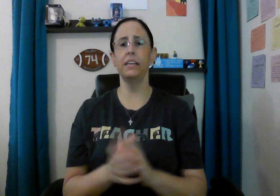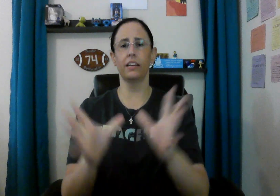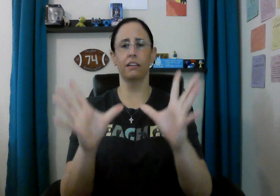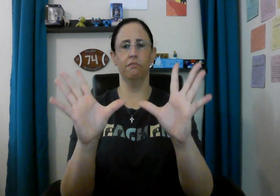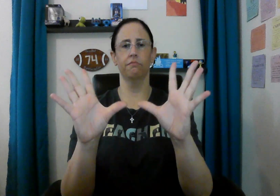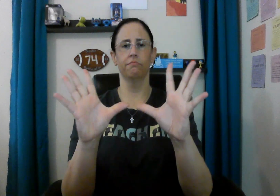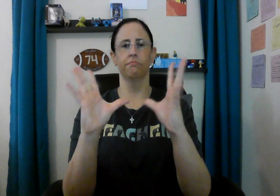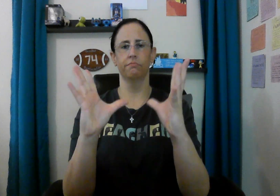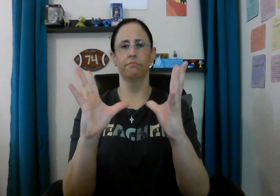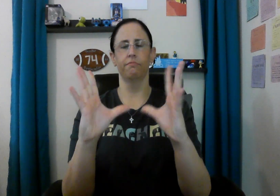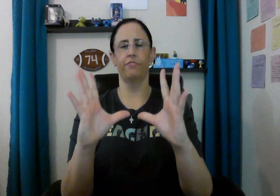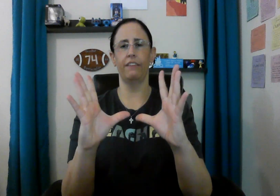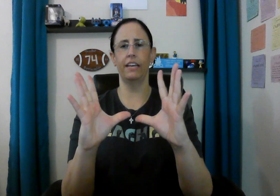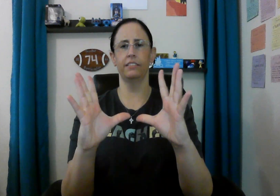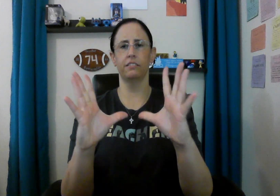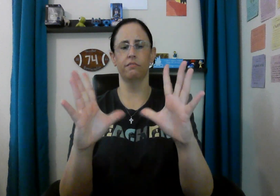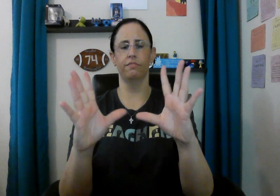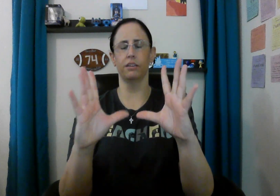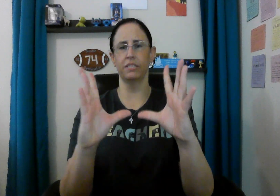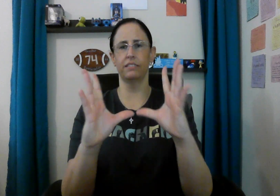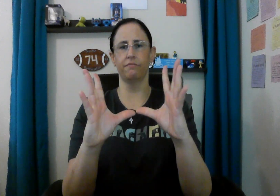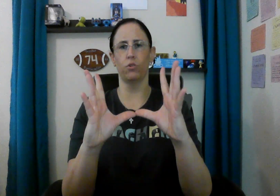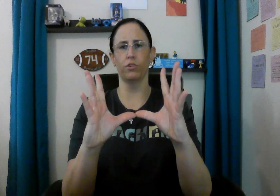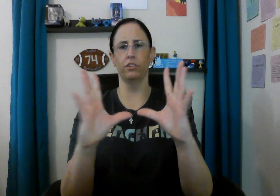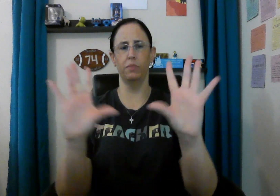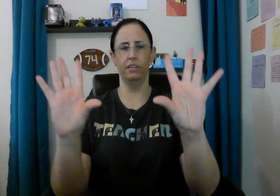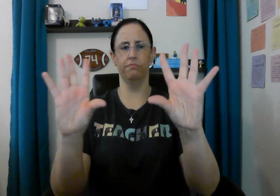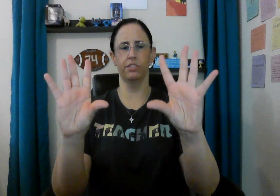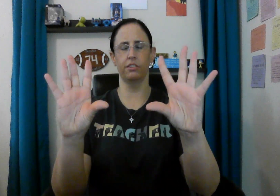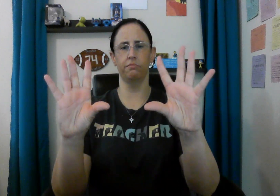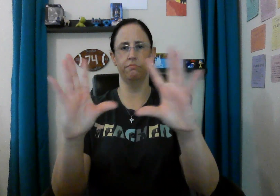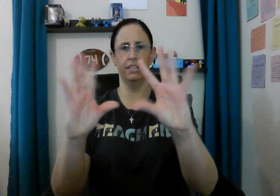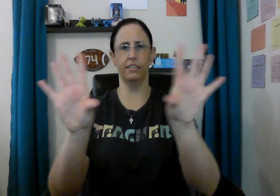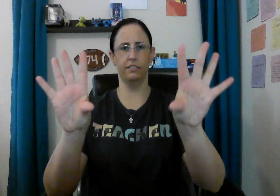Meeting, 5 hands, thumb is forward a little bit, so like this.